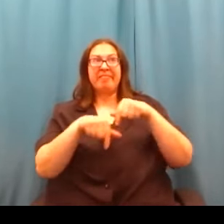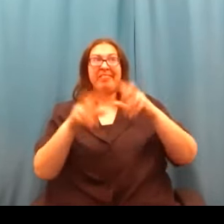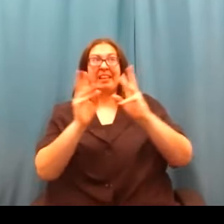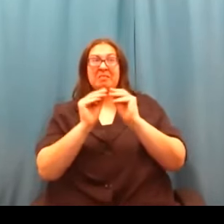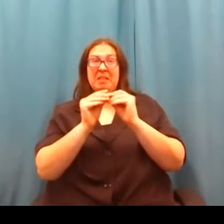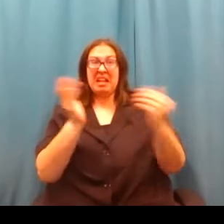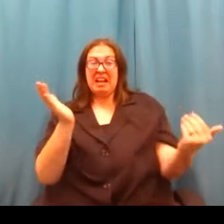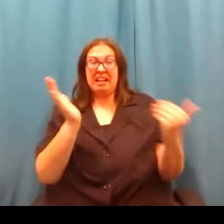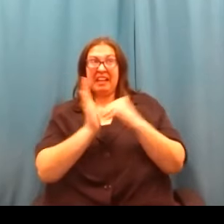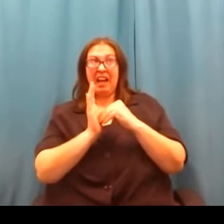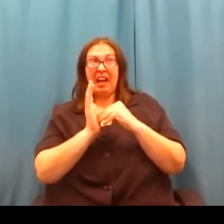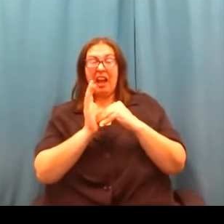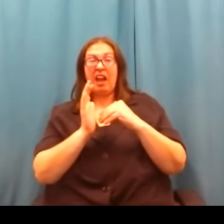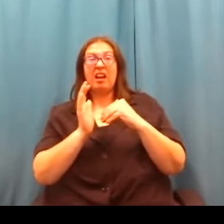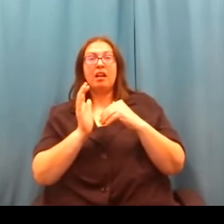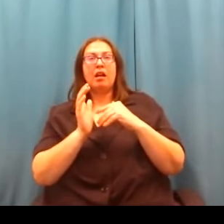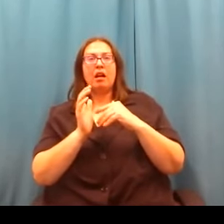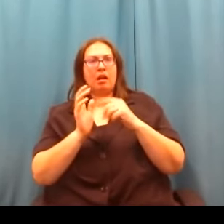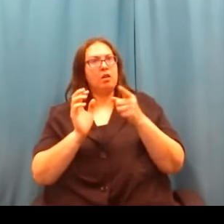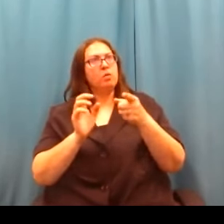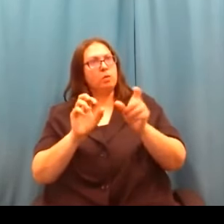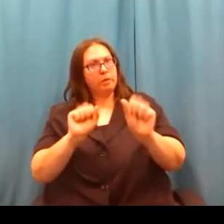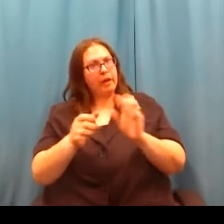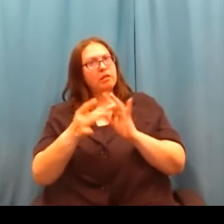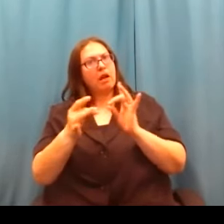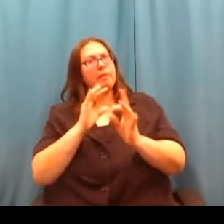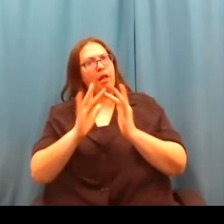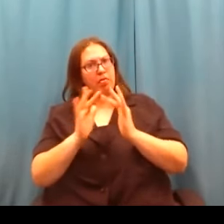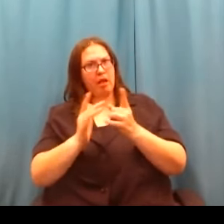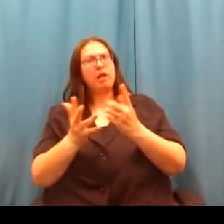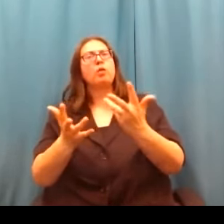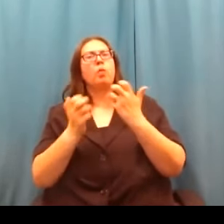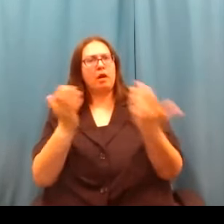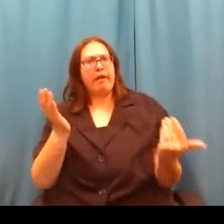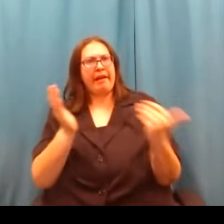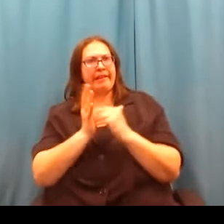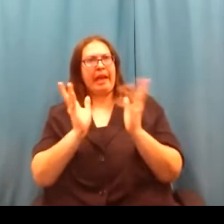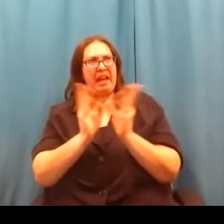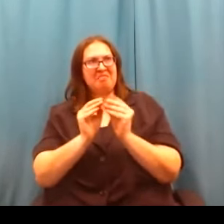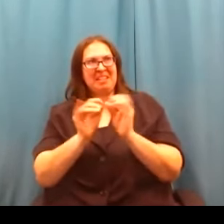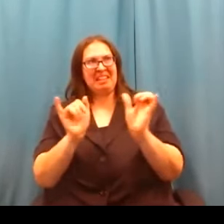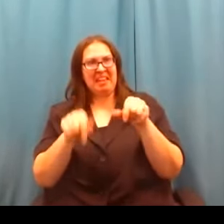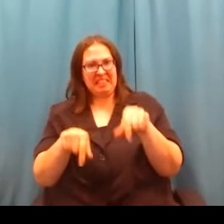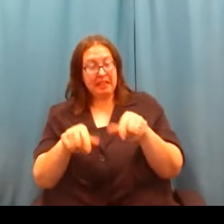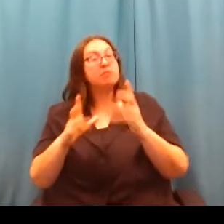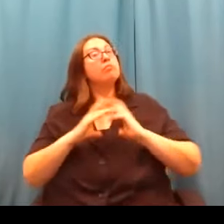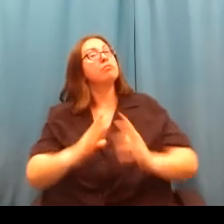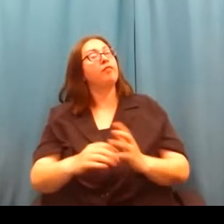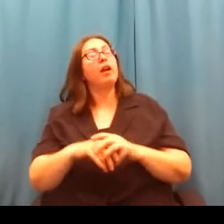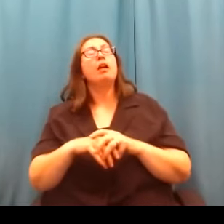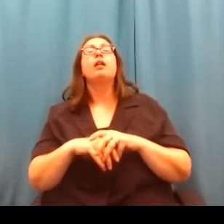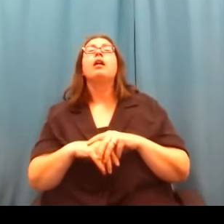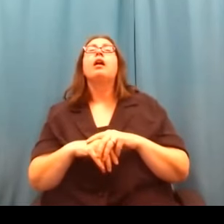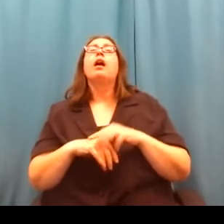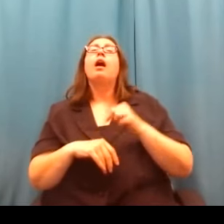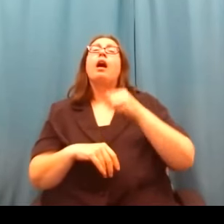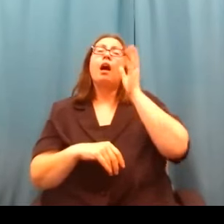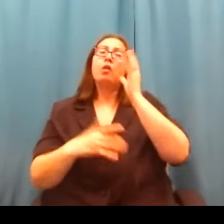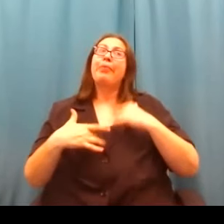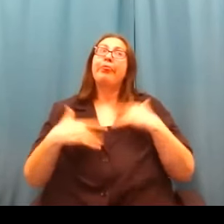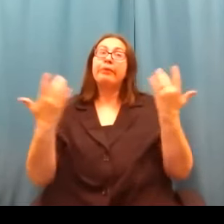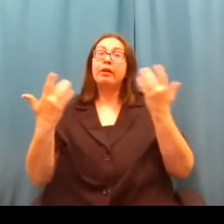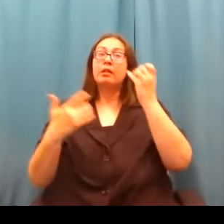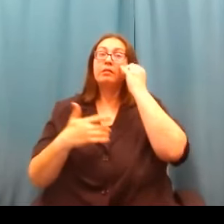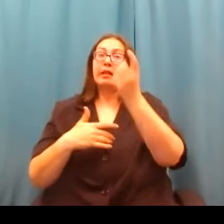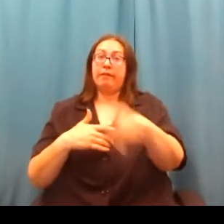You can comment online if you want to do this another time, and then we'll figure that out. I'd also be thrilled if any of